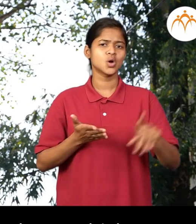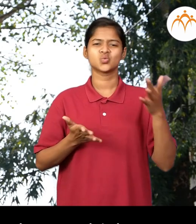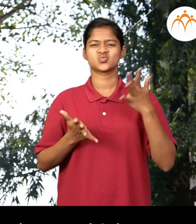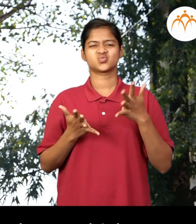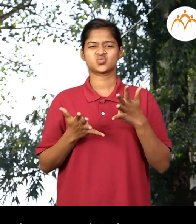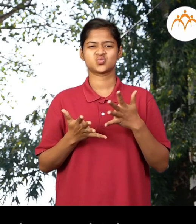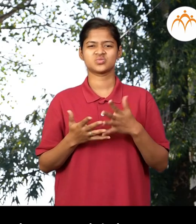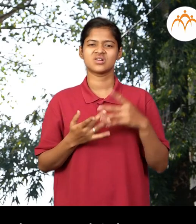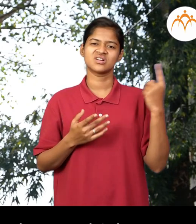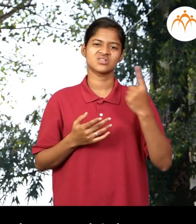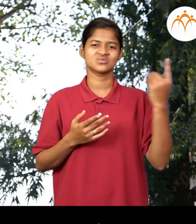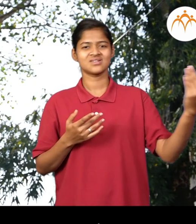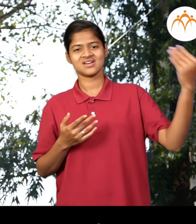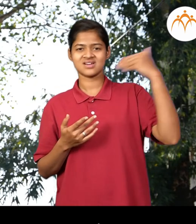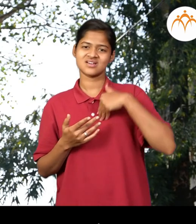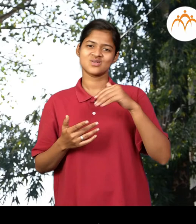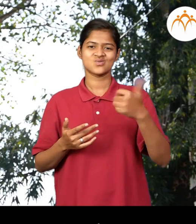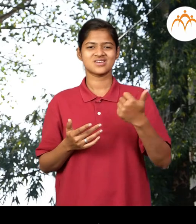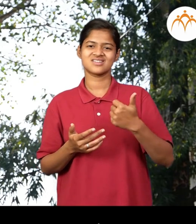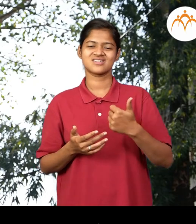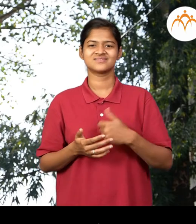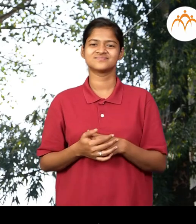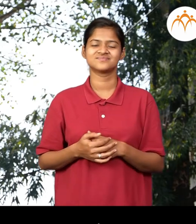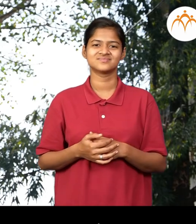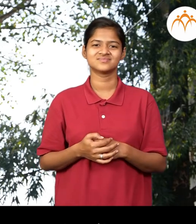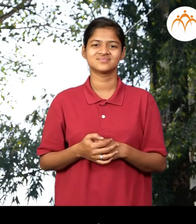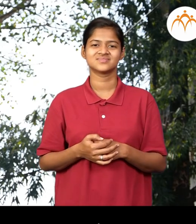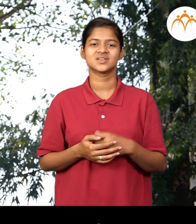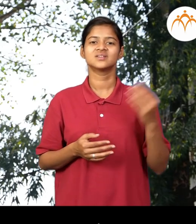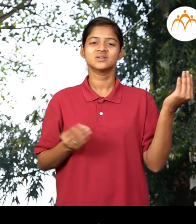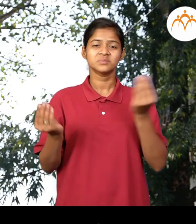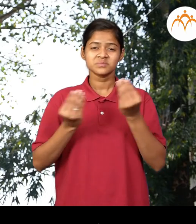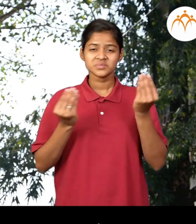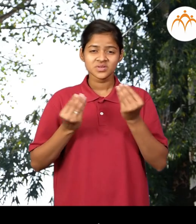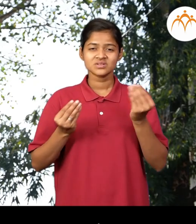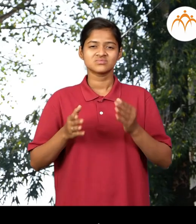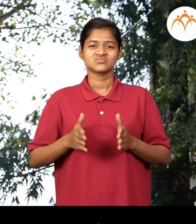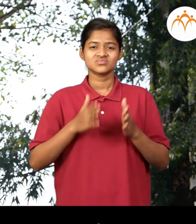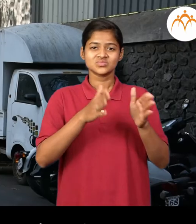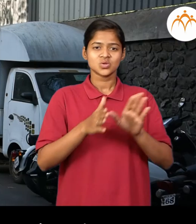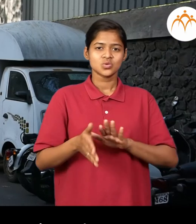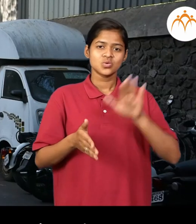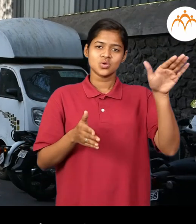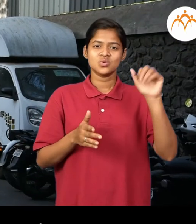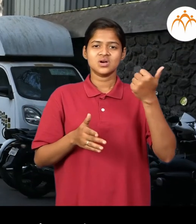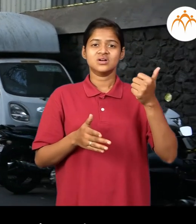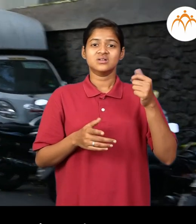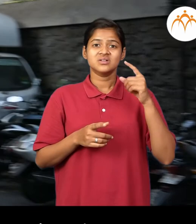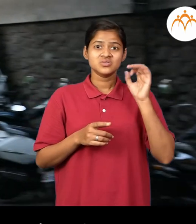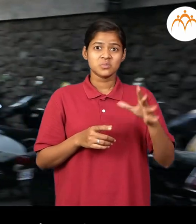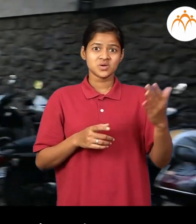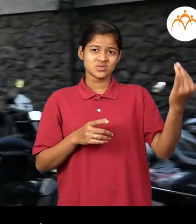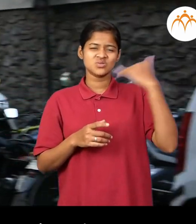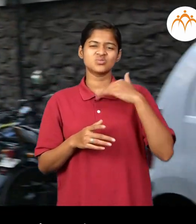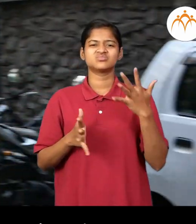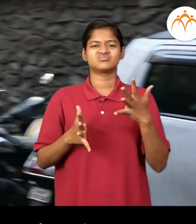some roads where vehicles can only enter but cannot exit. See, if you can